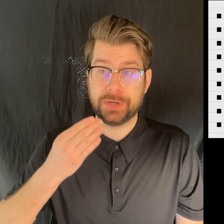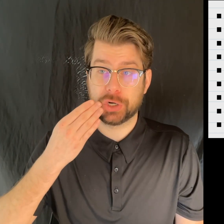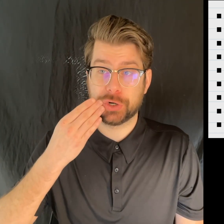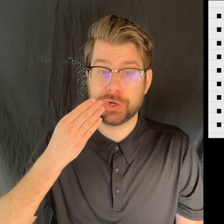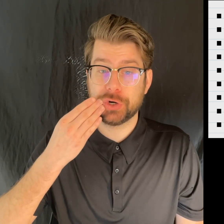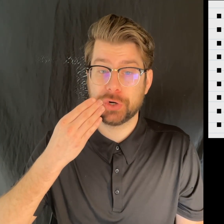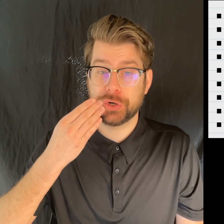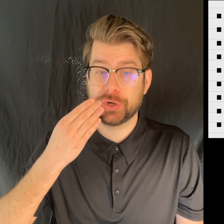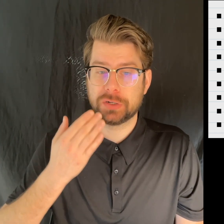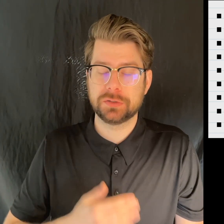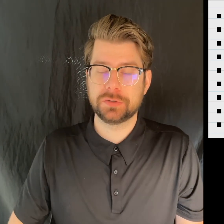minor,